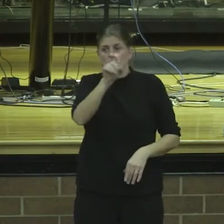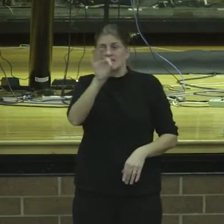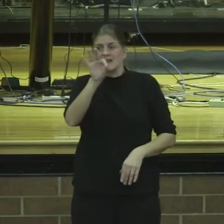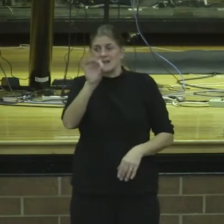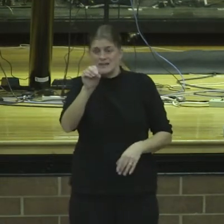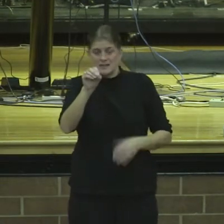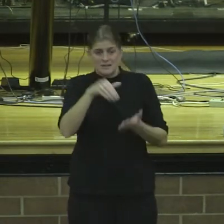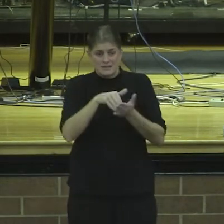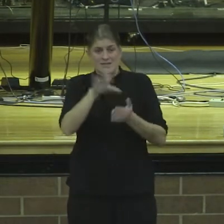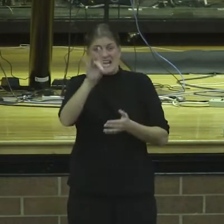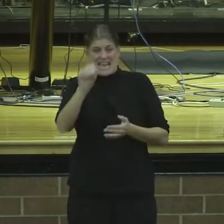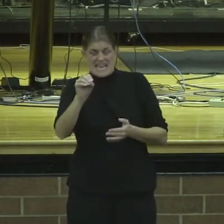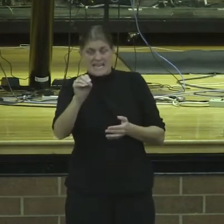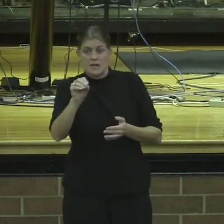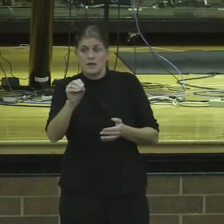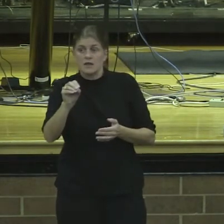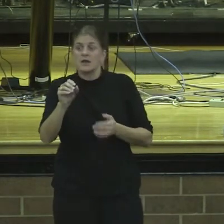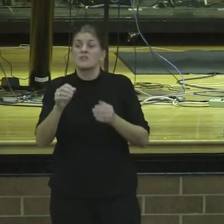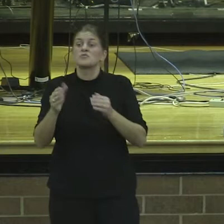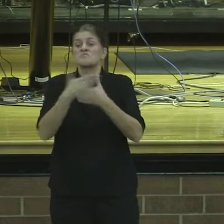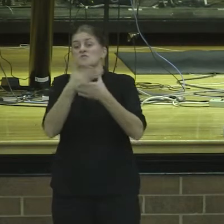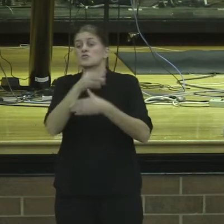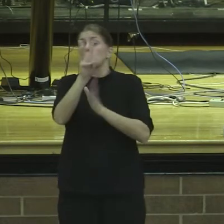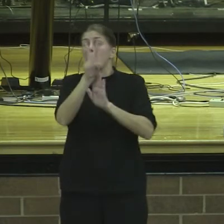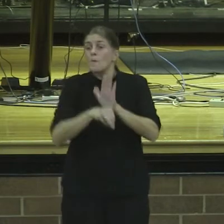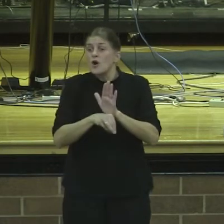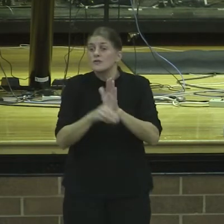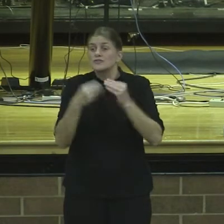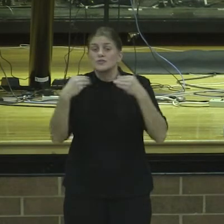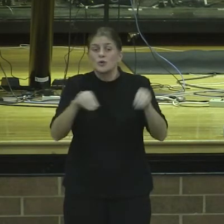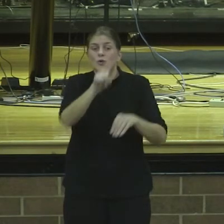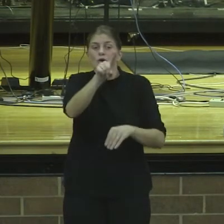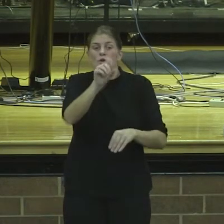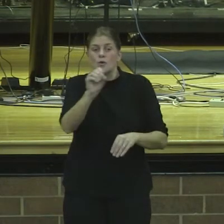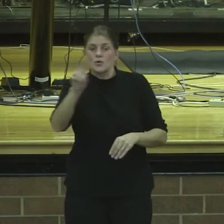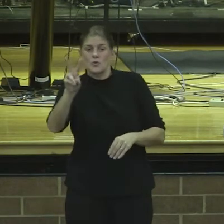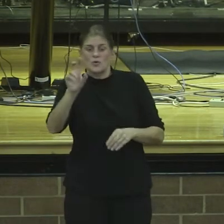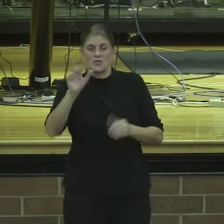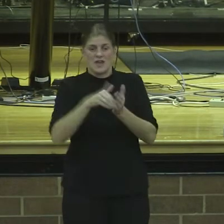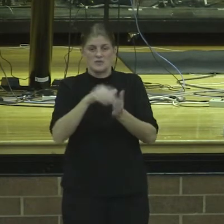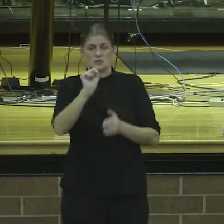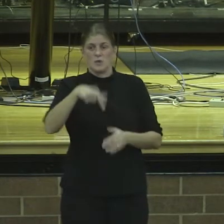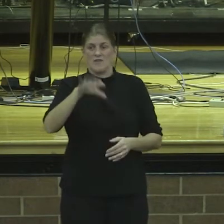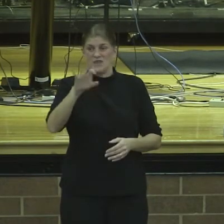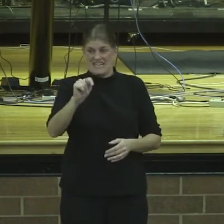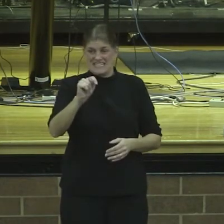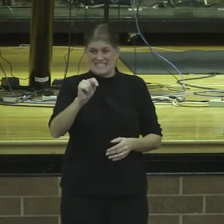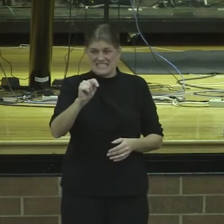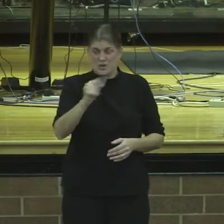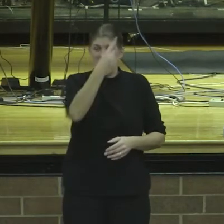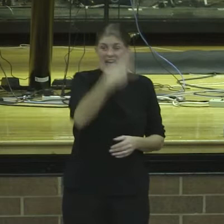feet. An average Walmart is 102,000 square feet. So it's half the